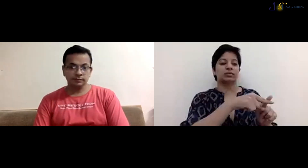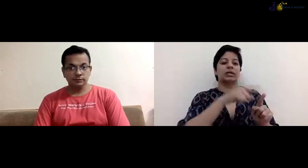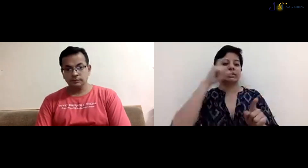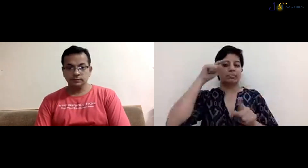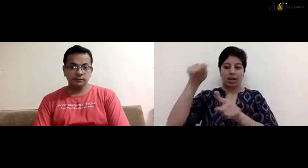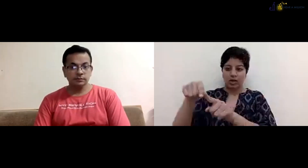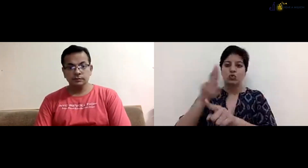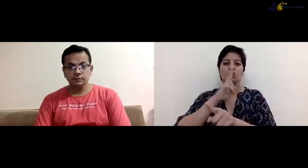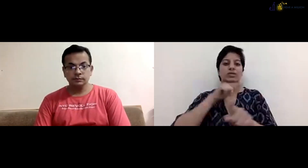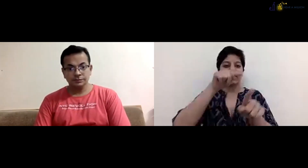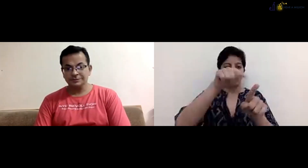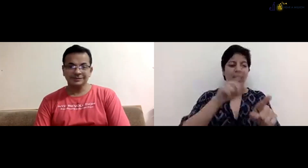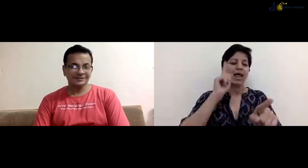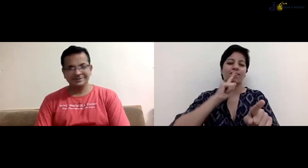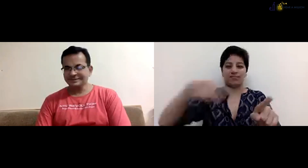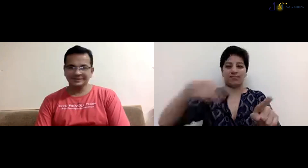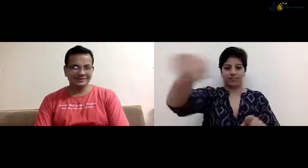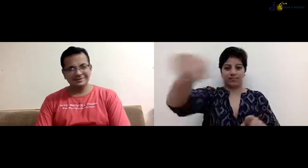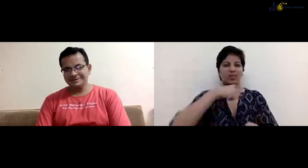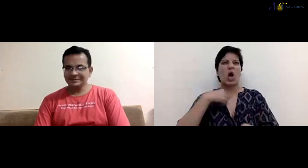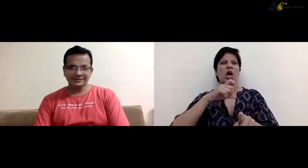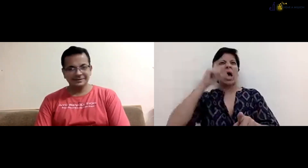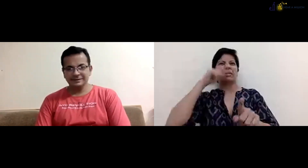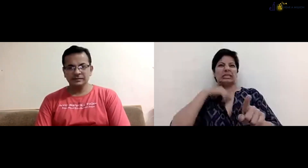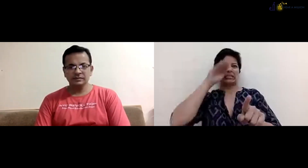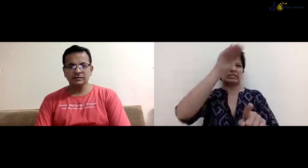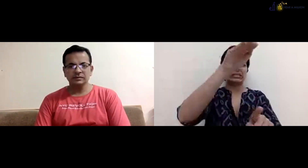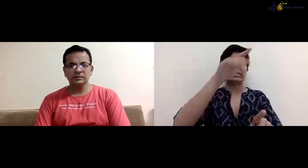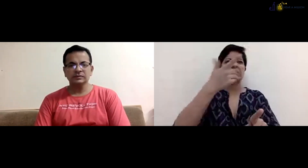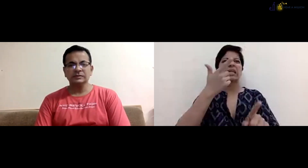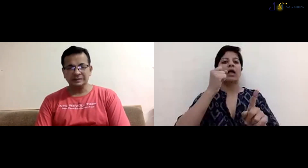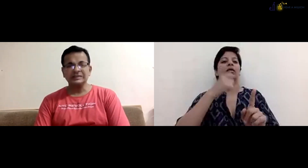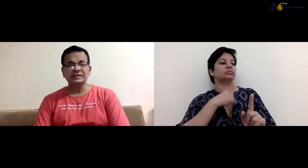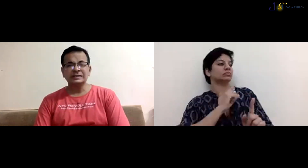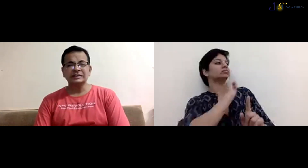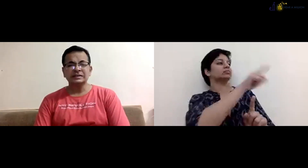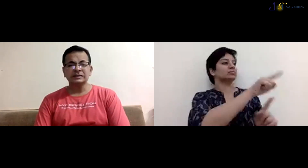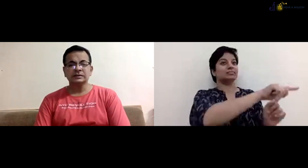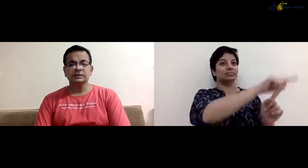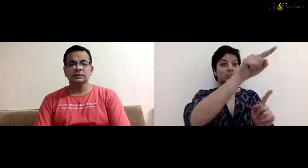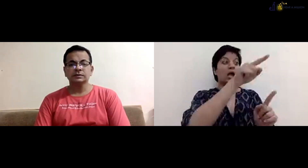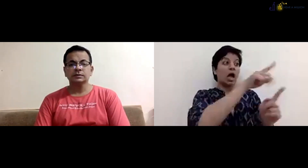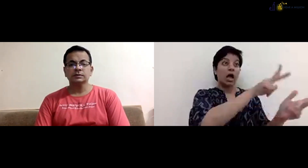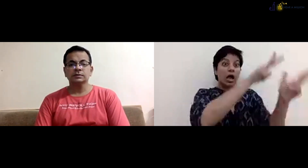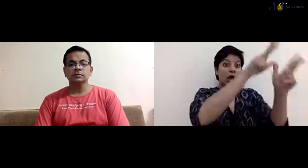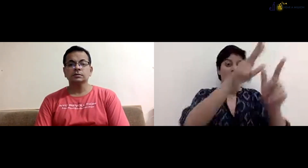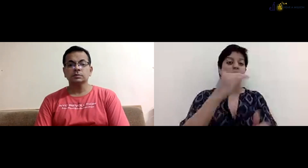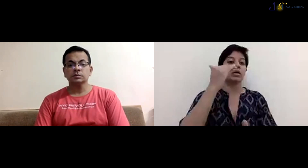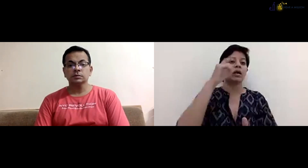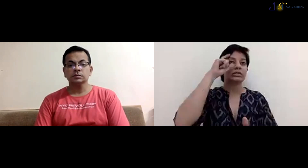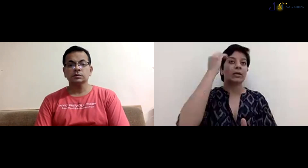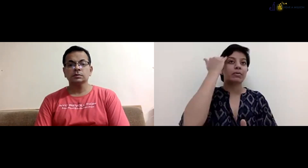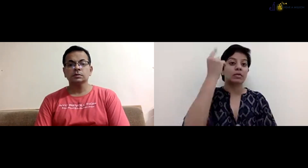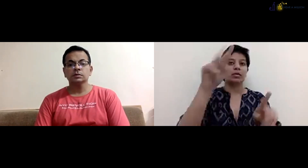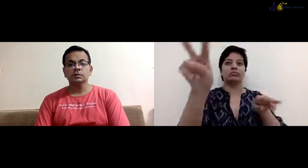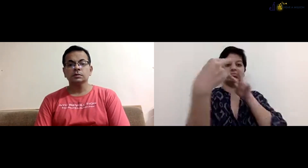me. So as I'm running call, as person is sitting beside to me, I wanna ask anything. I have to call, so